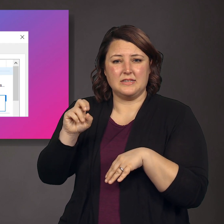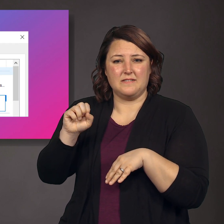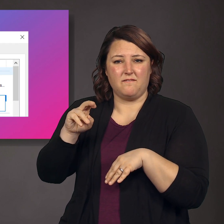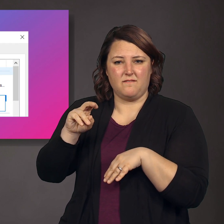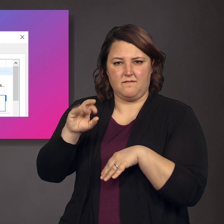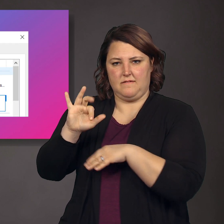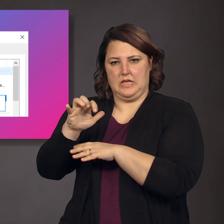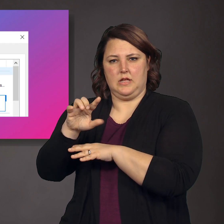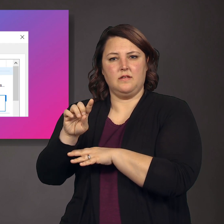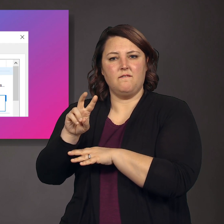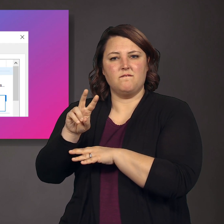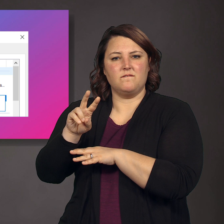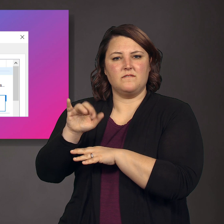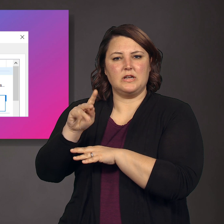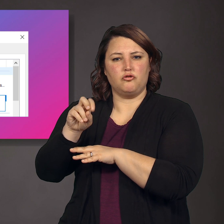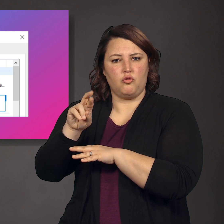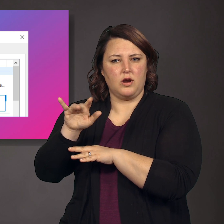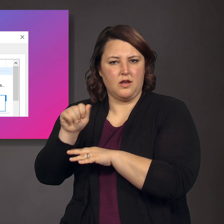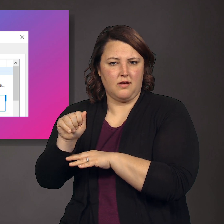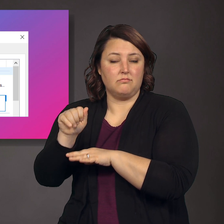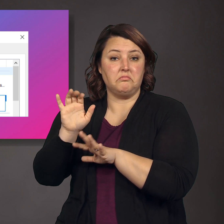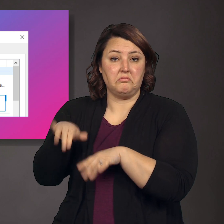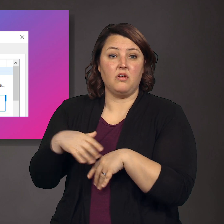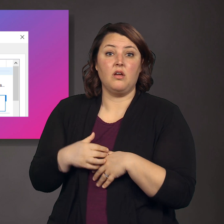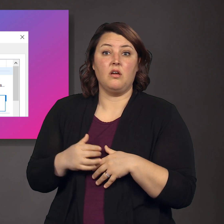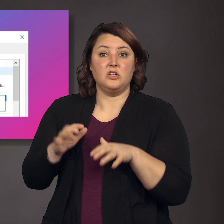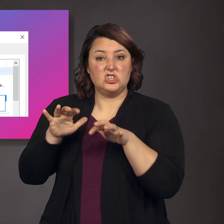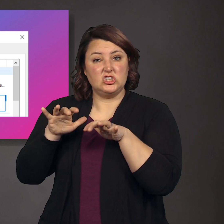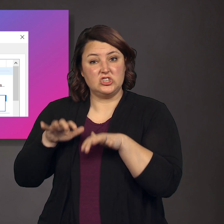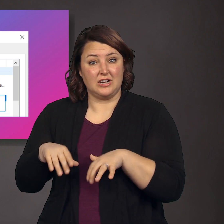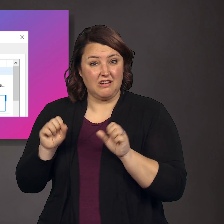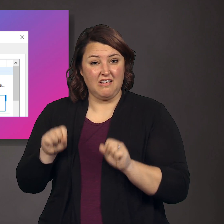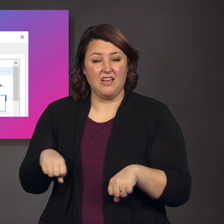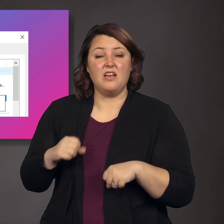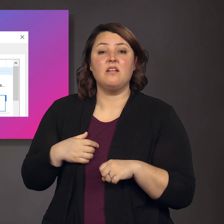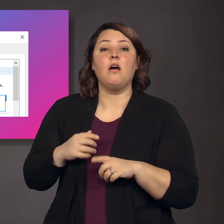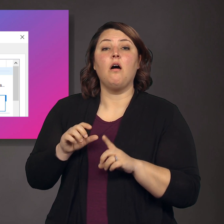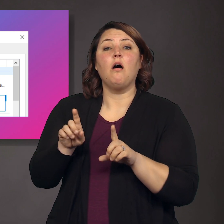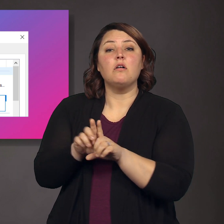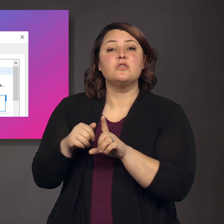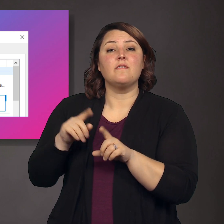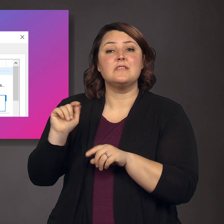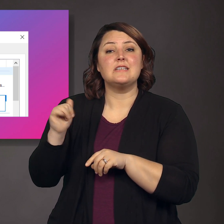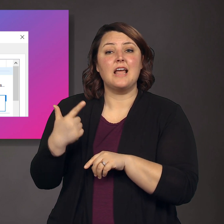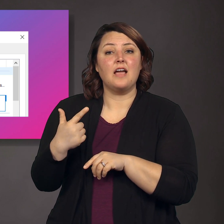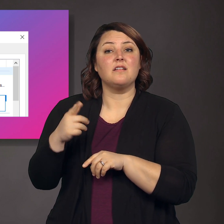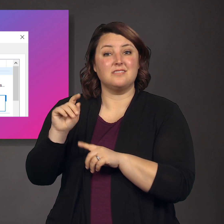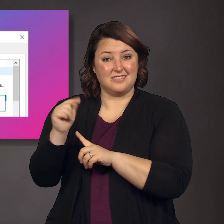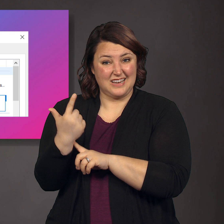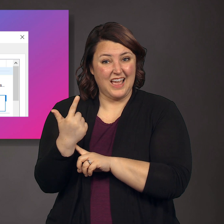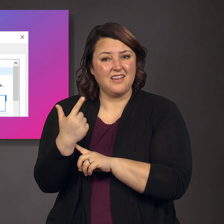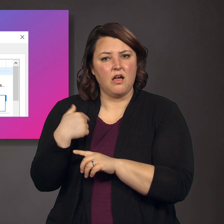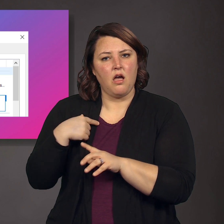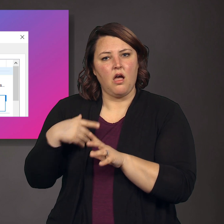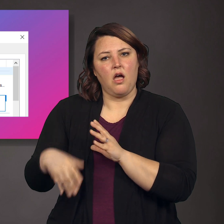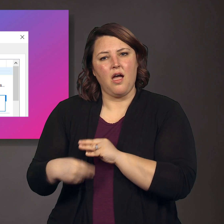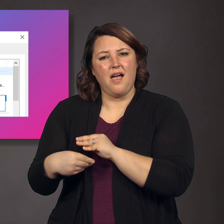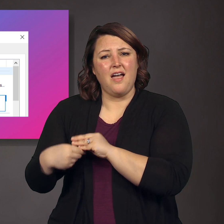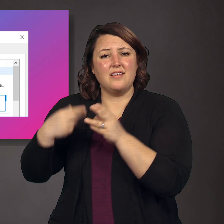We've also got tags here. I said I'd come back to them. In this case, I have put the names of each of the 4 people who are